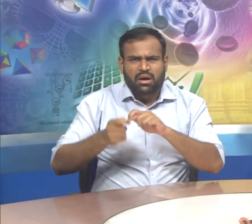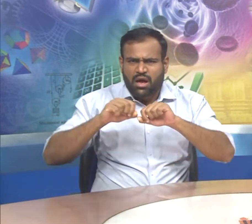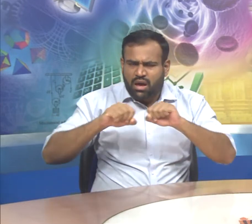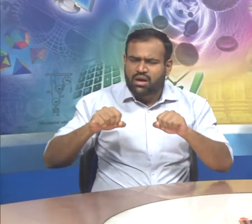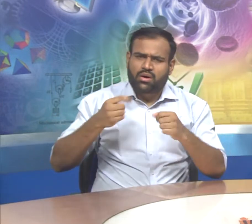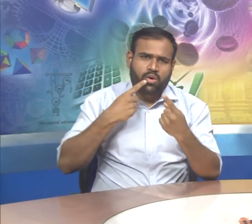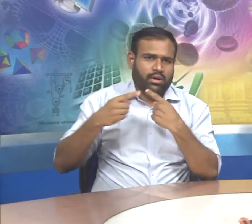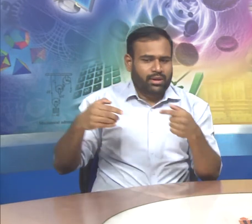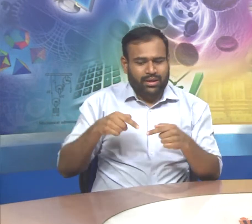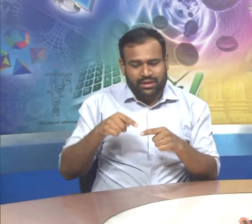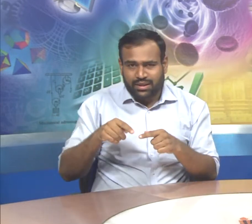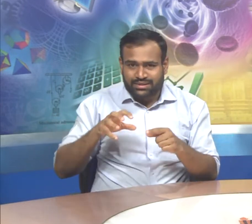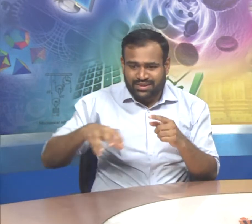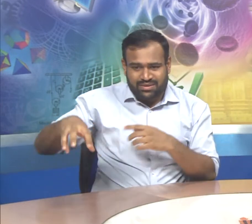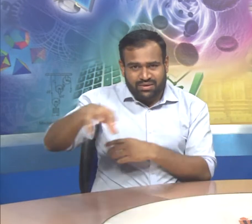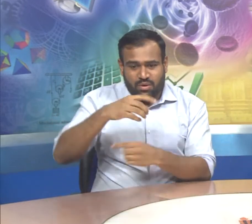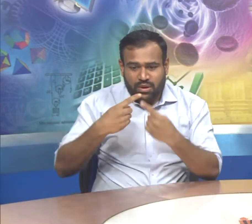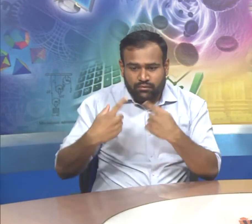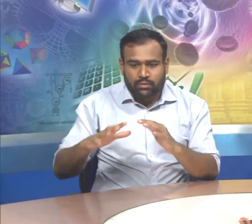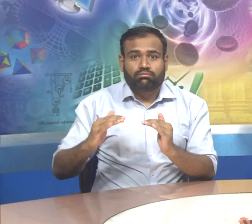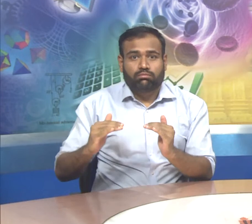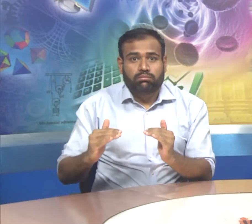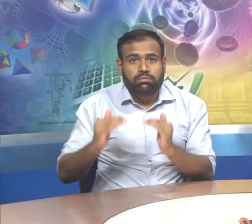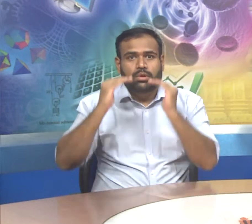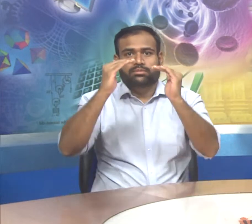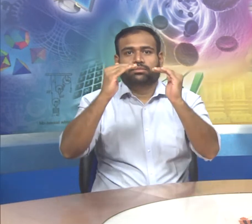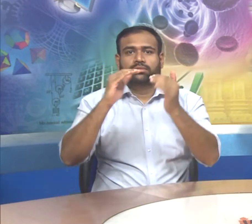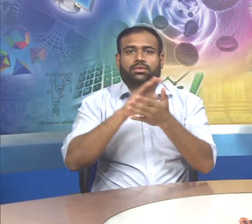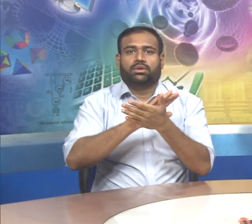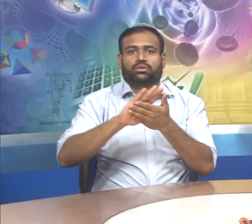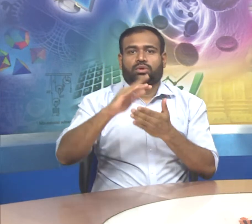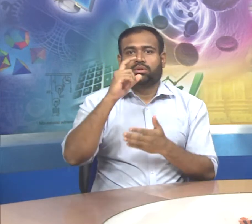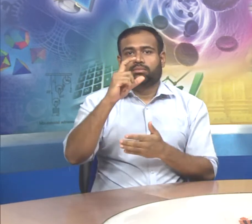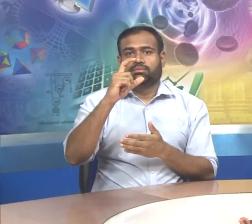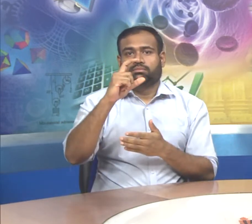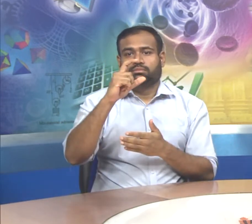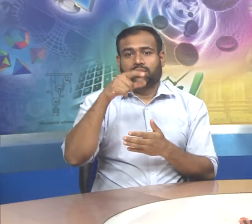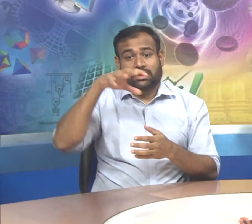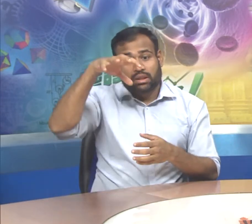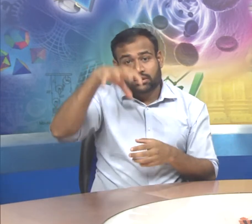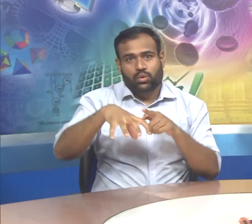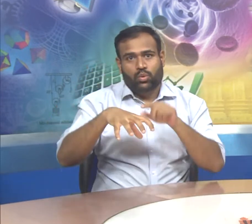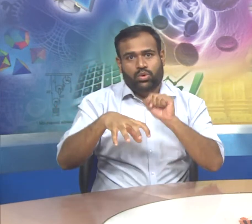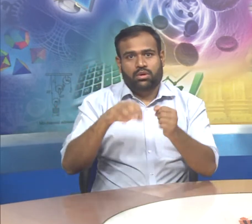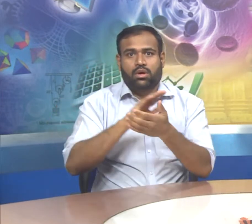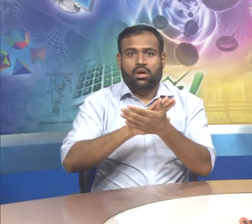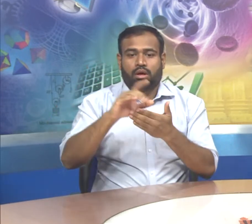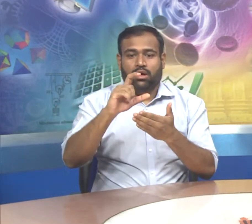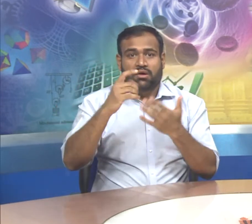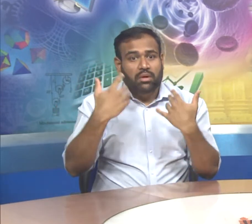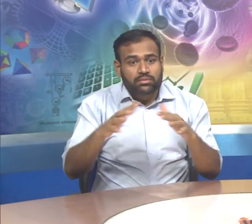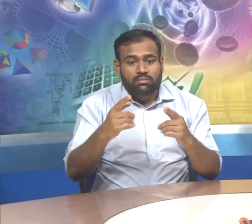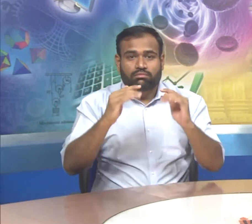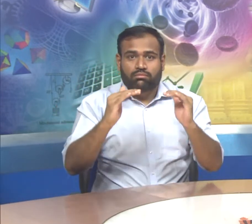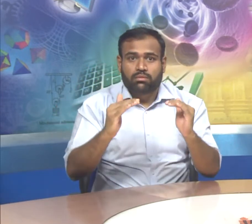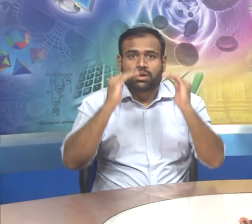Supreme Court of India, state high courts, subordinate courts or